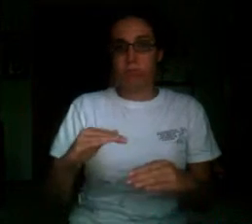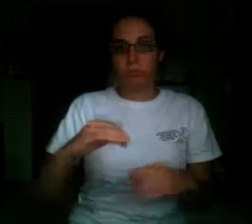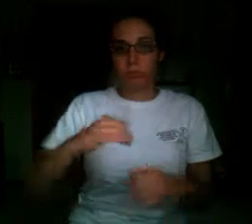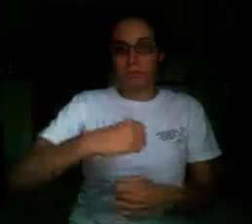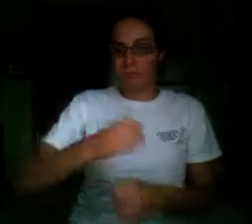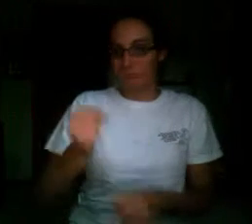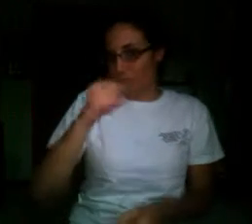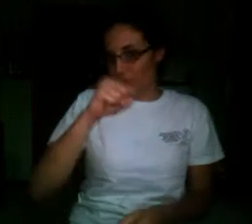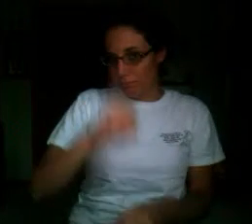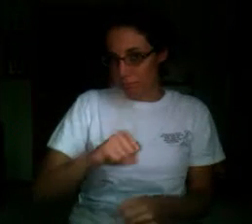started with it to the hayfield.